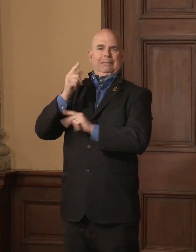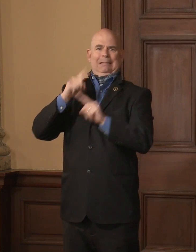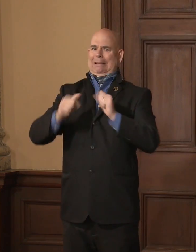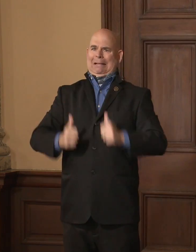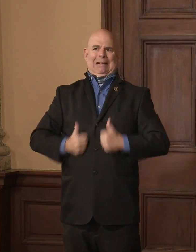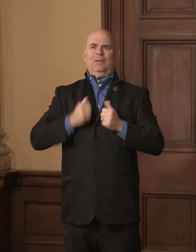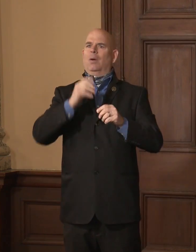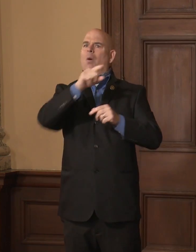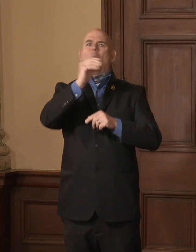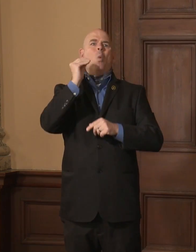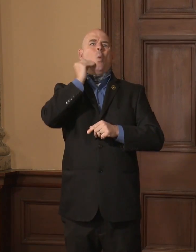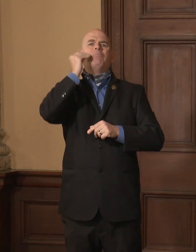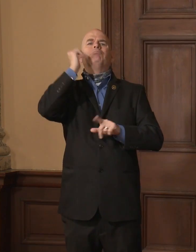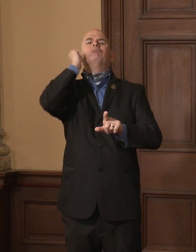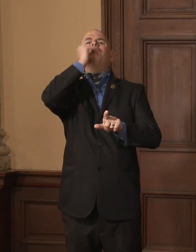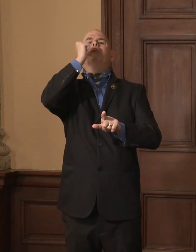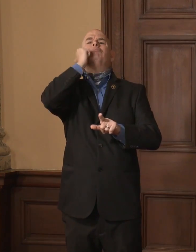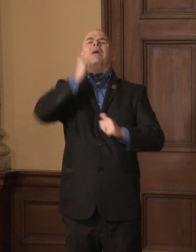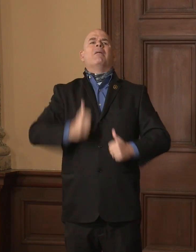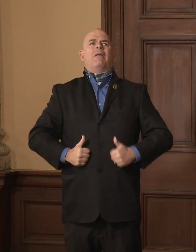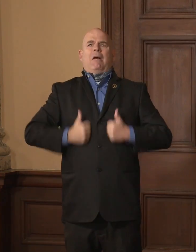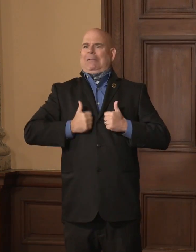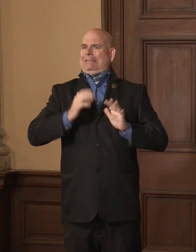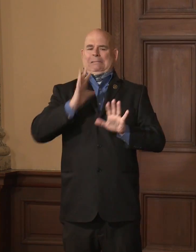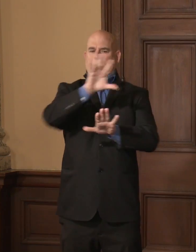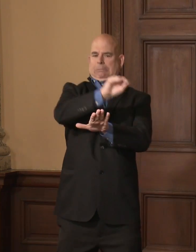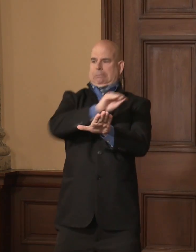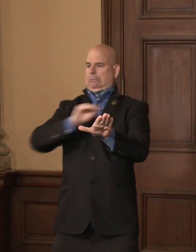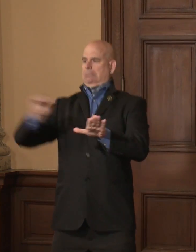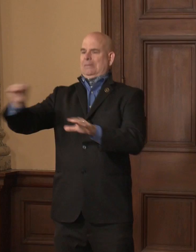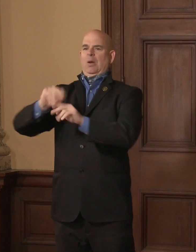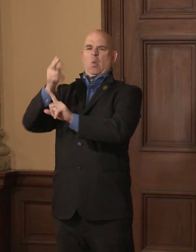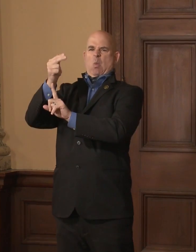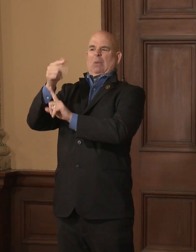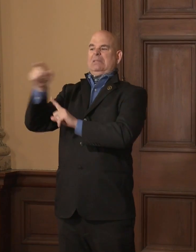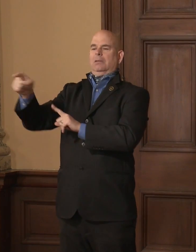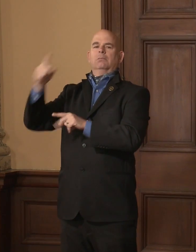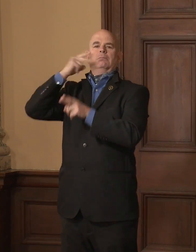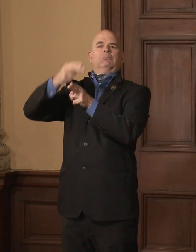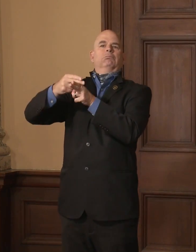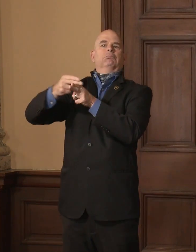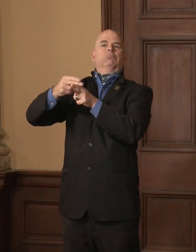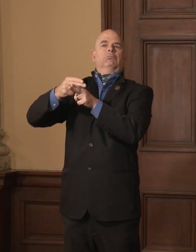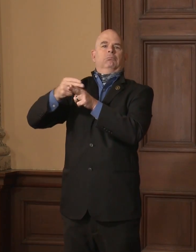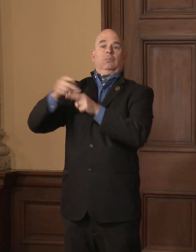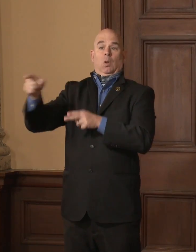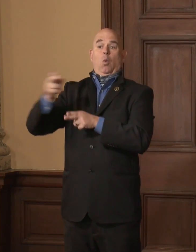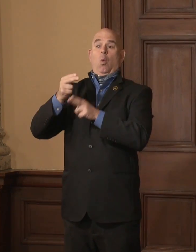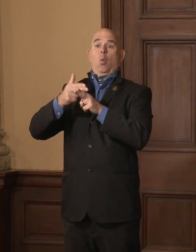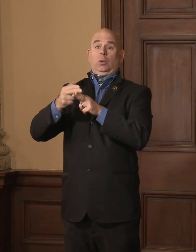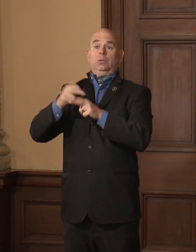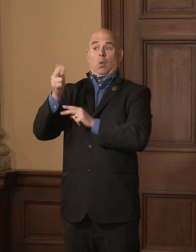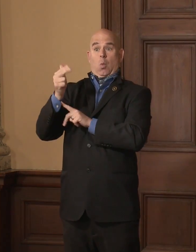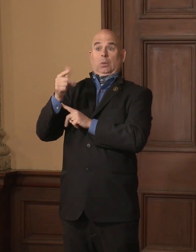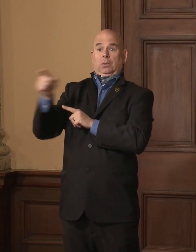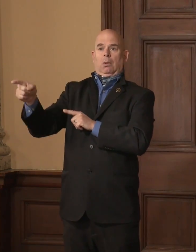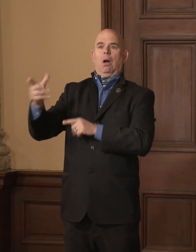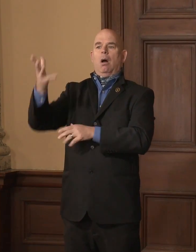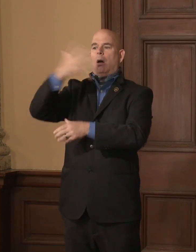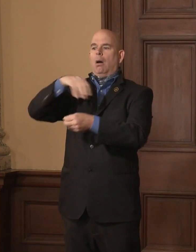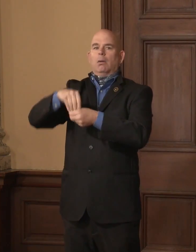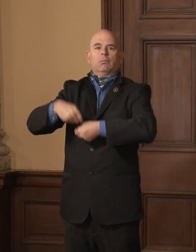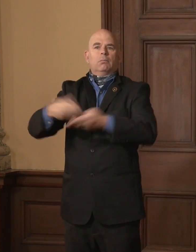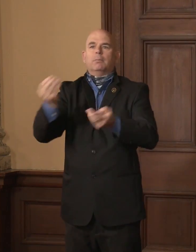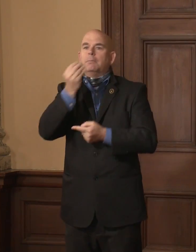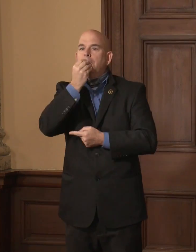Through this partnership, the hotel will be staffed with resident and clinical support staff. Meals and cleaning services will also be provided. This